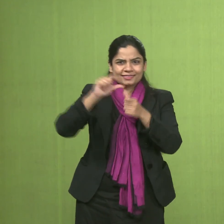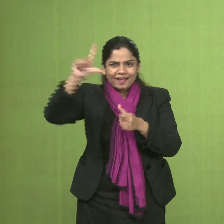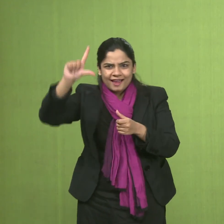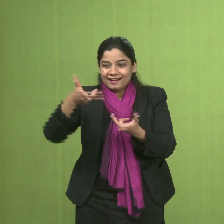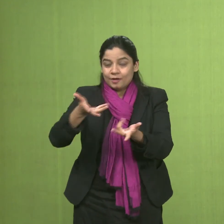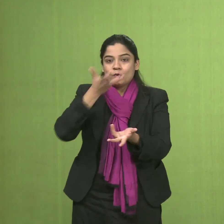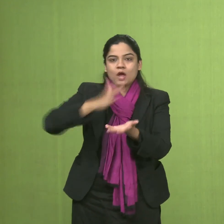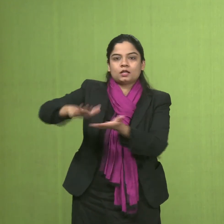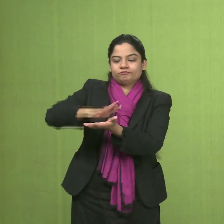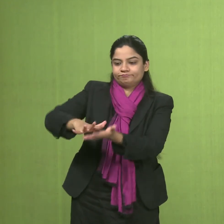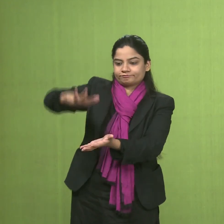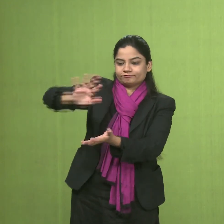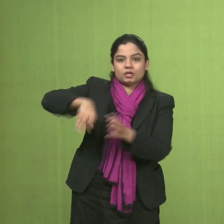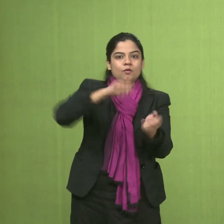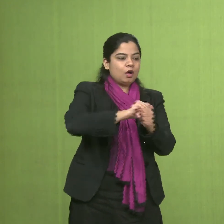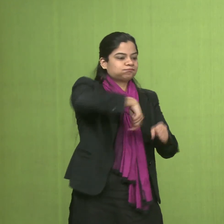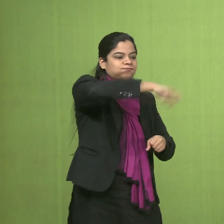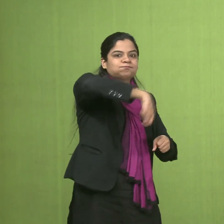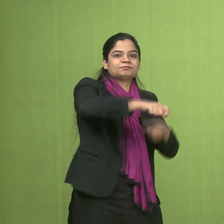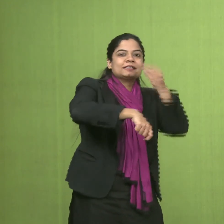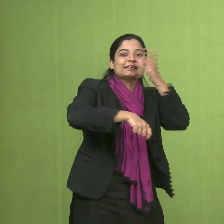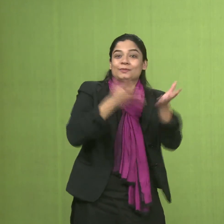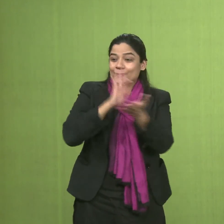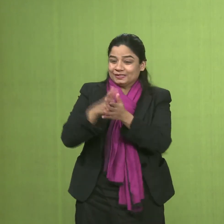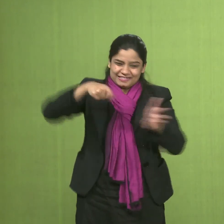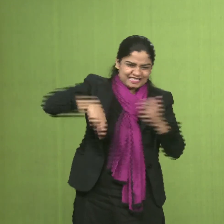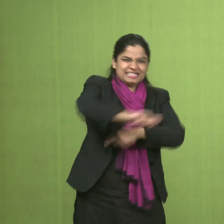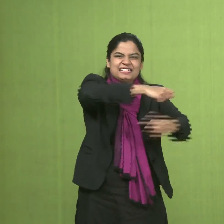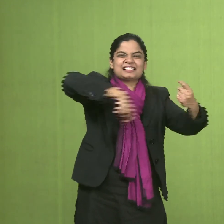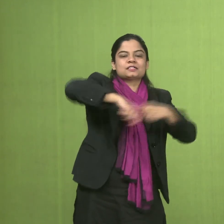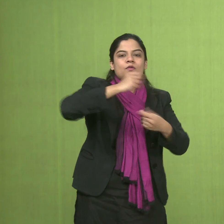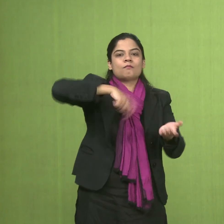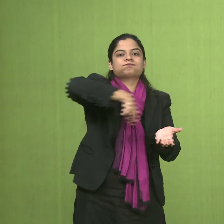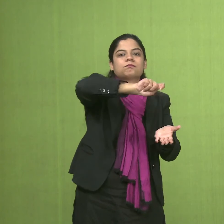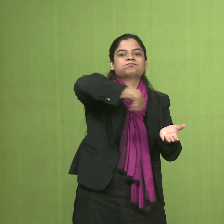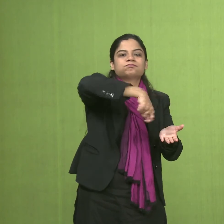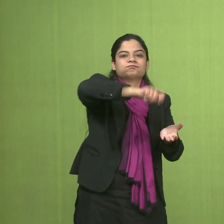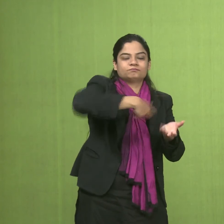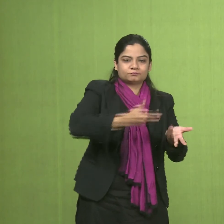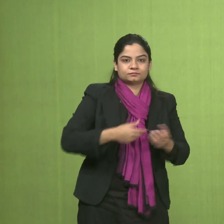cooking, dal, rice, pulses etc. soak them in the water before rather than cooking them directly.